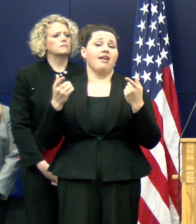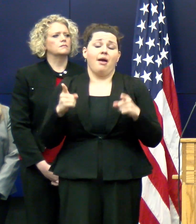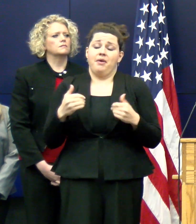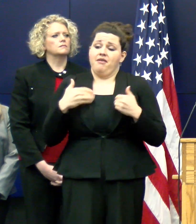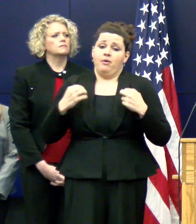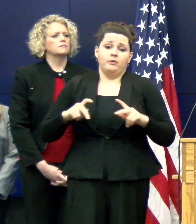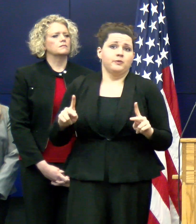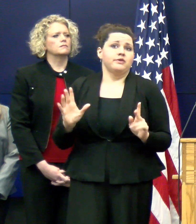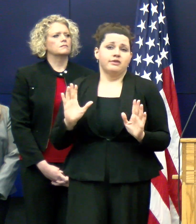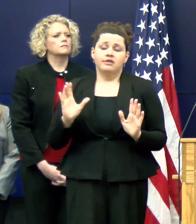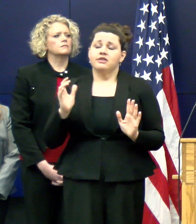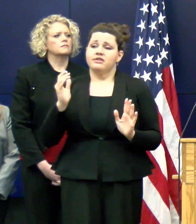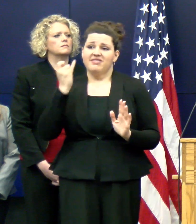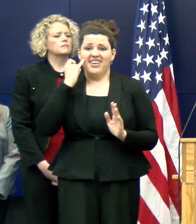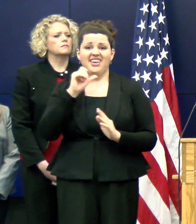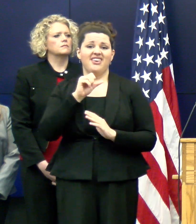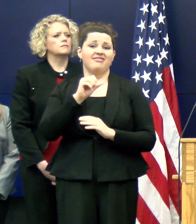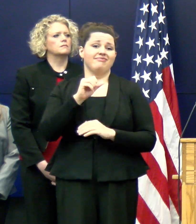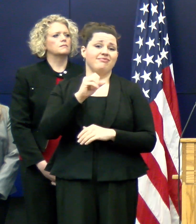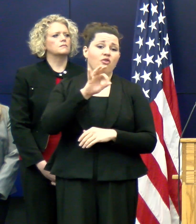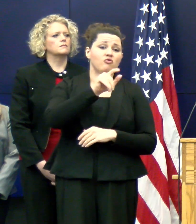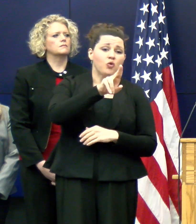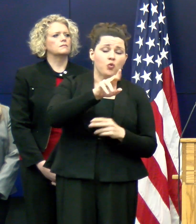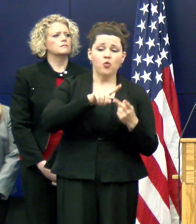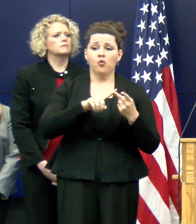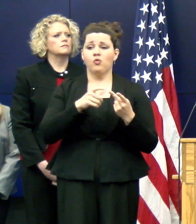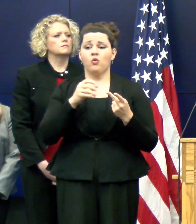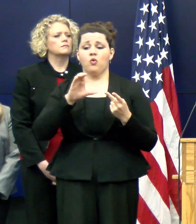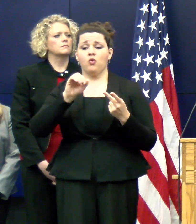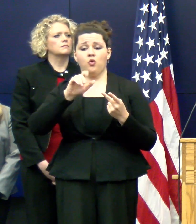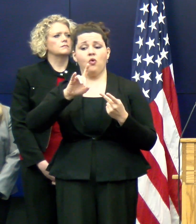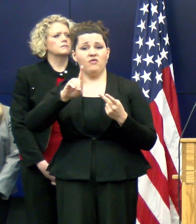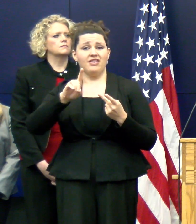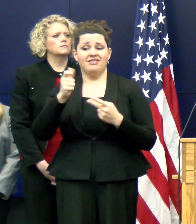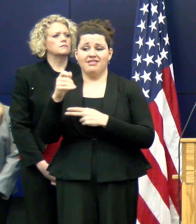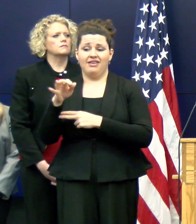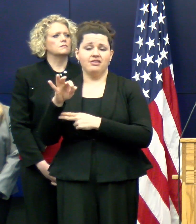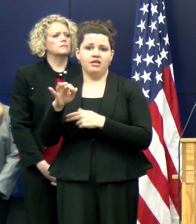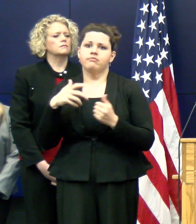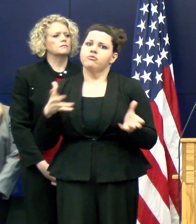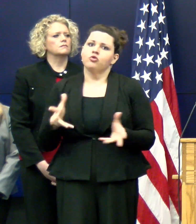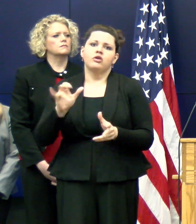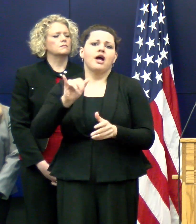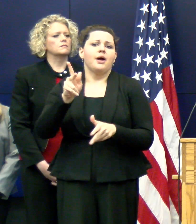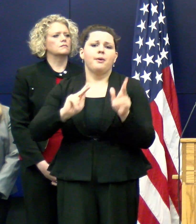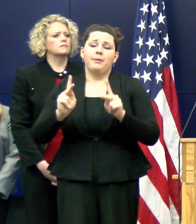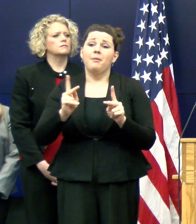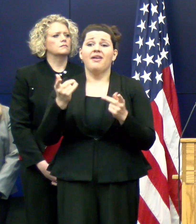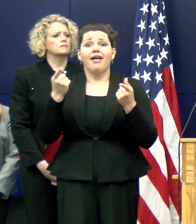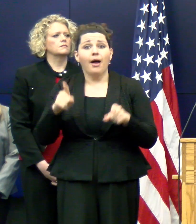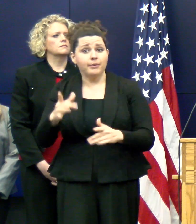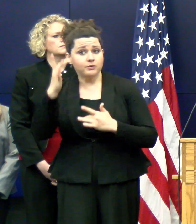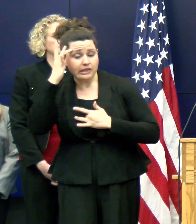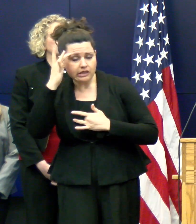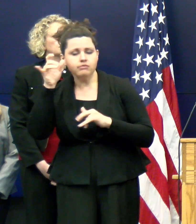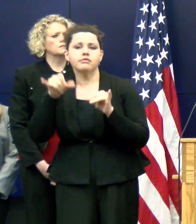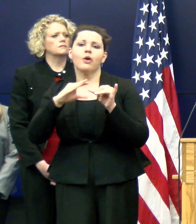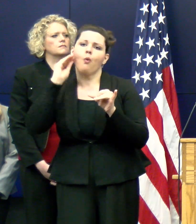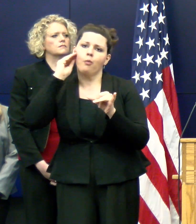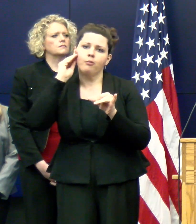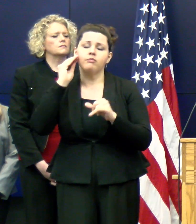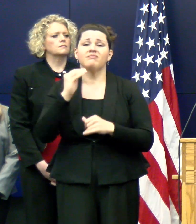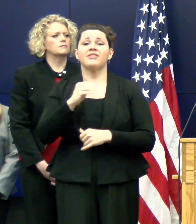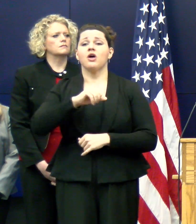opportunity, whether it comes to seasonal flu or now COVID-19, we really want to encourage Iowans to stay home when you're sick, cover your